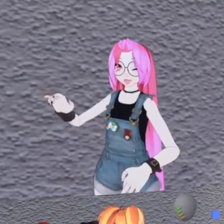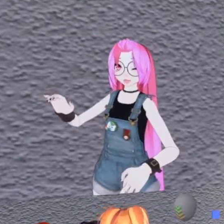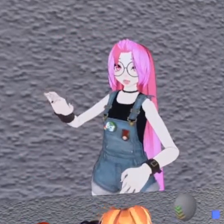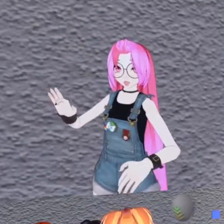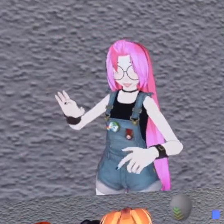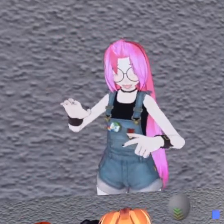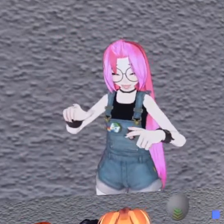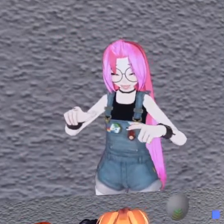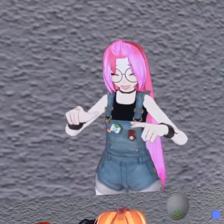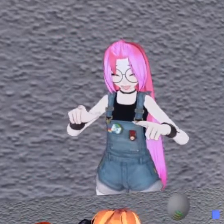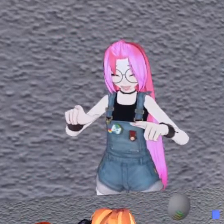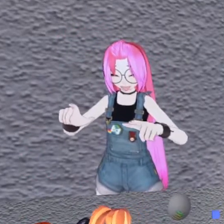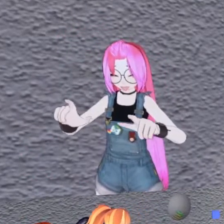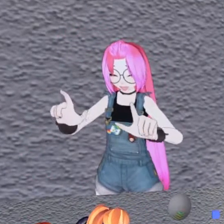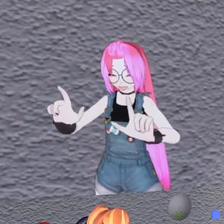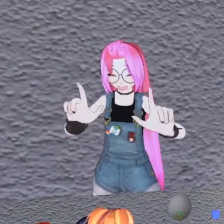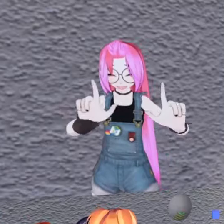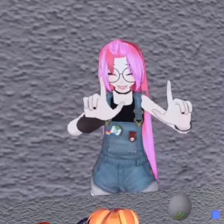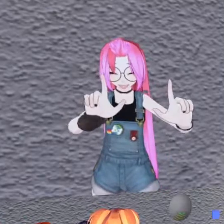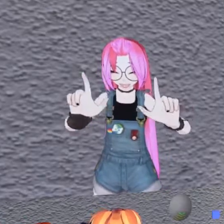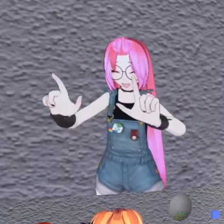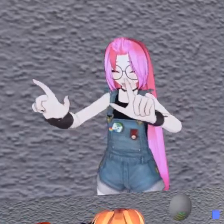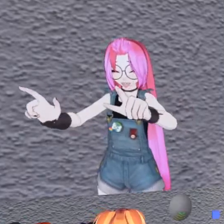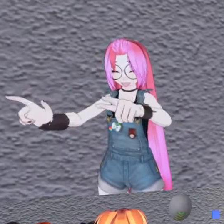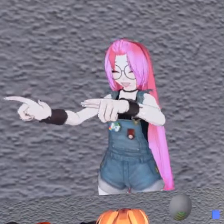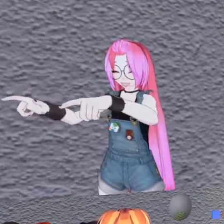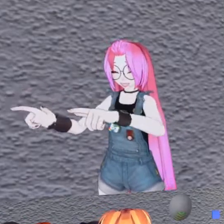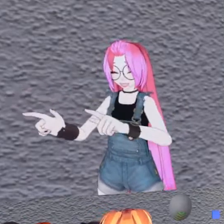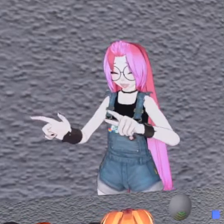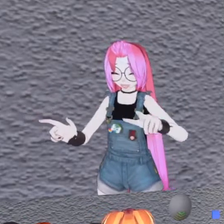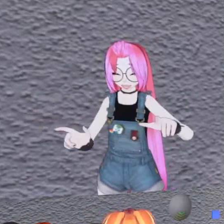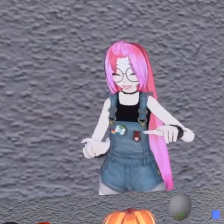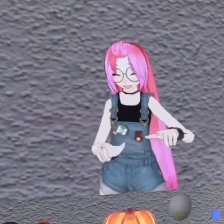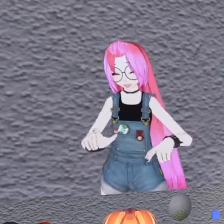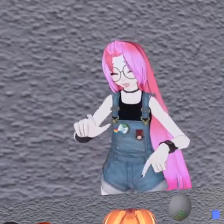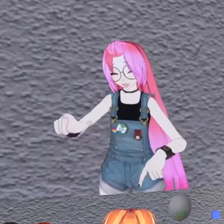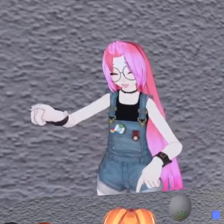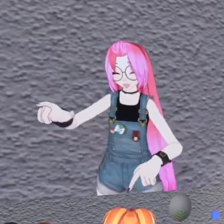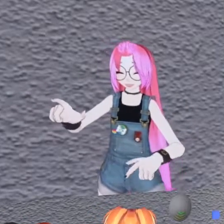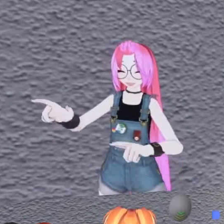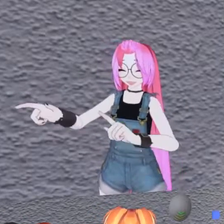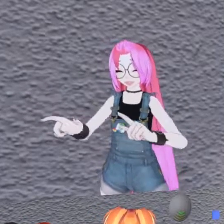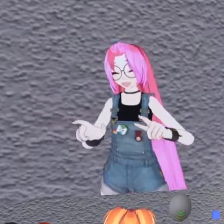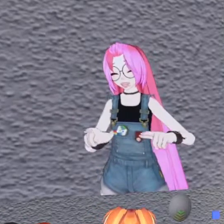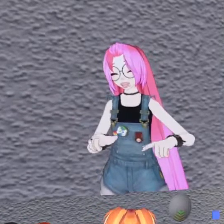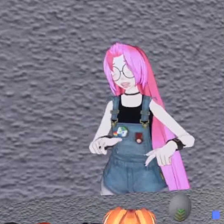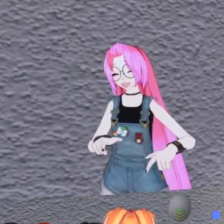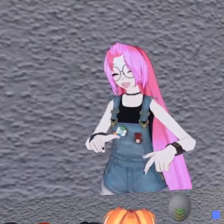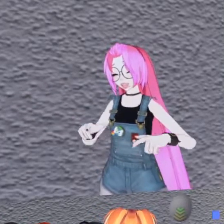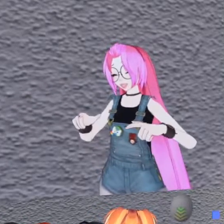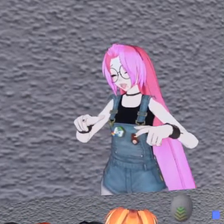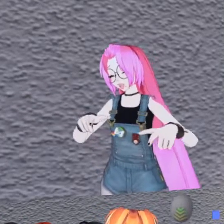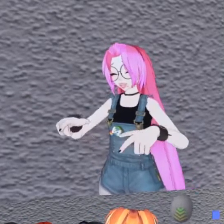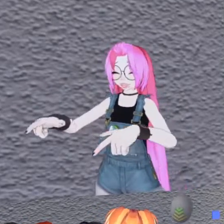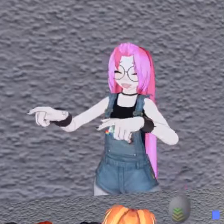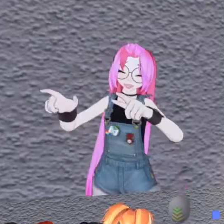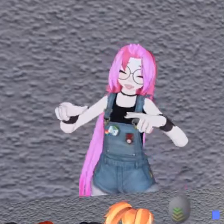I guess some other ones would be like lake, is with two L hands. Lake like that, or lake,